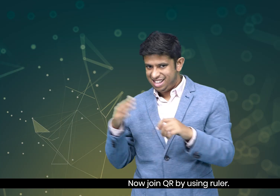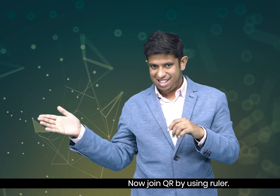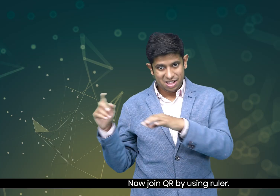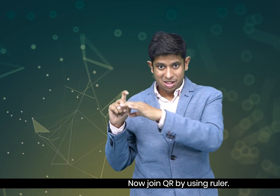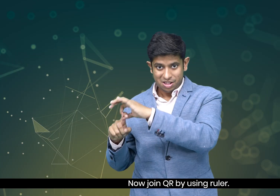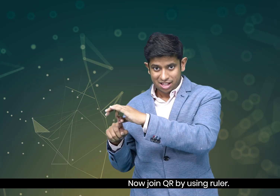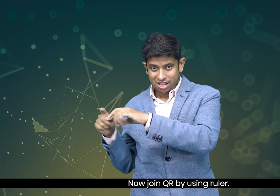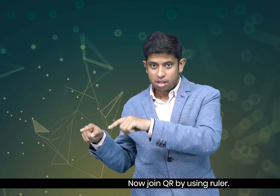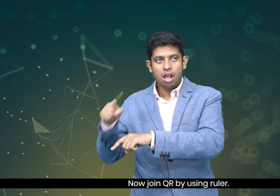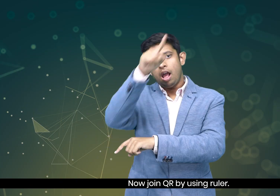Now join QR by using ruler.